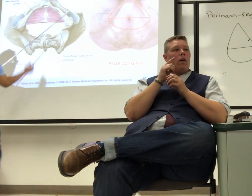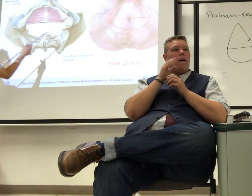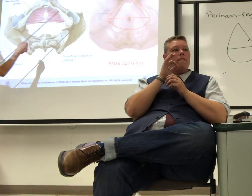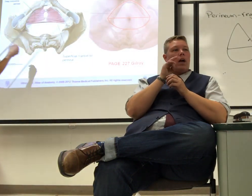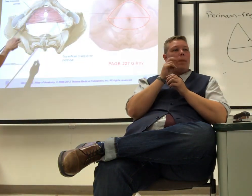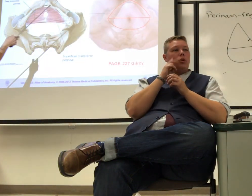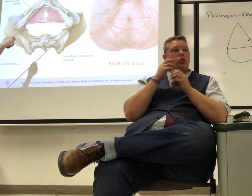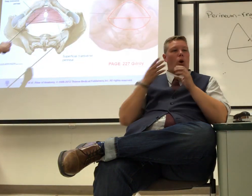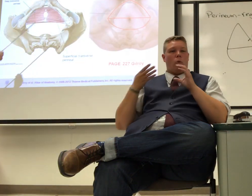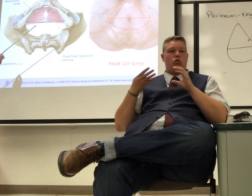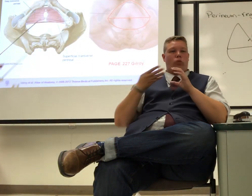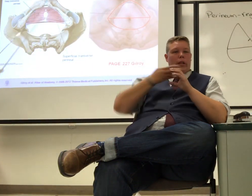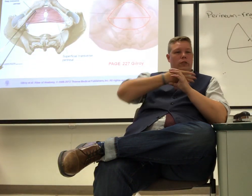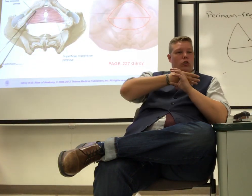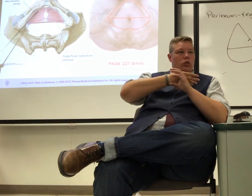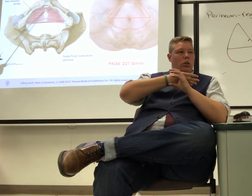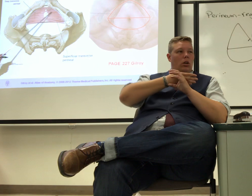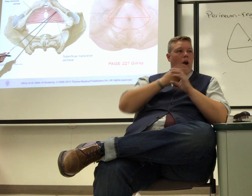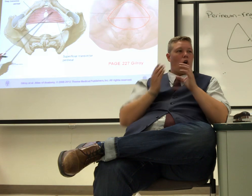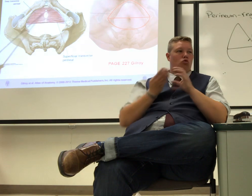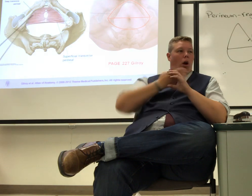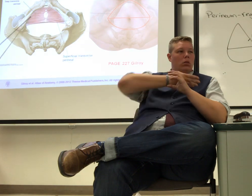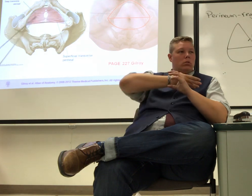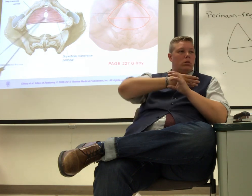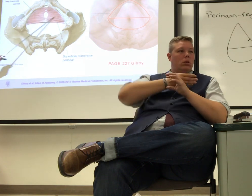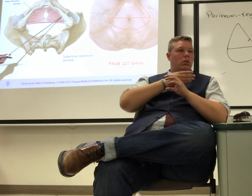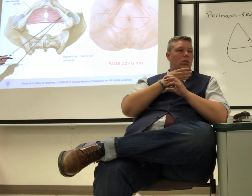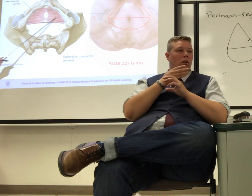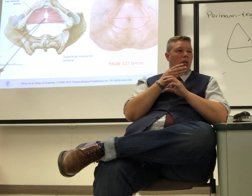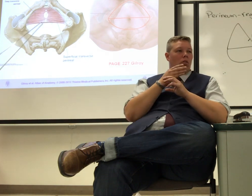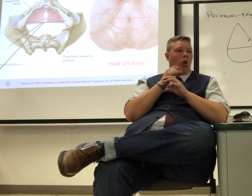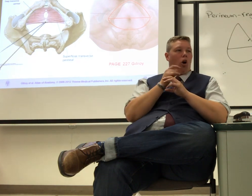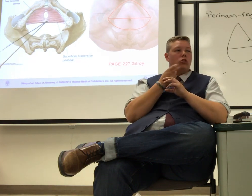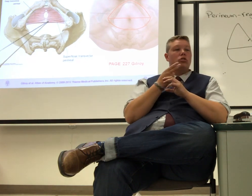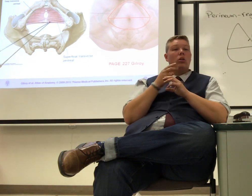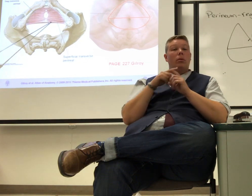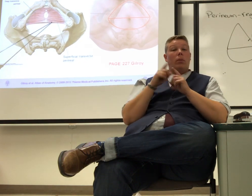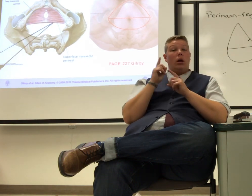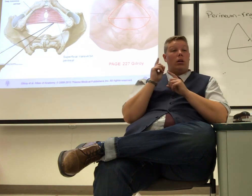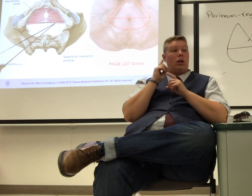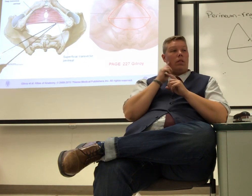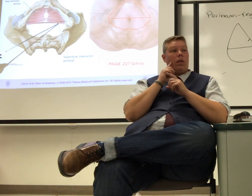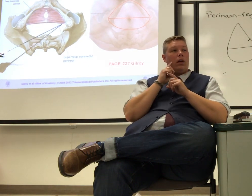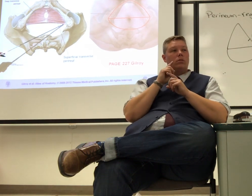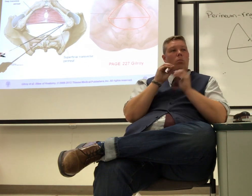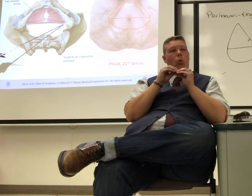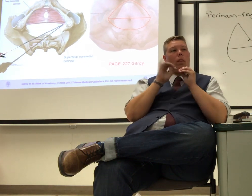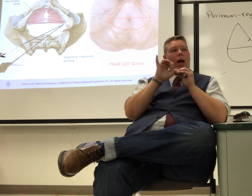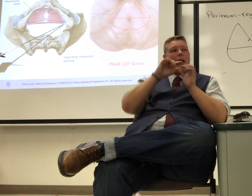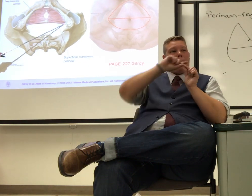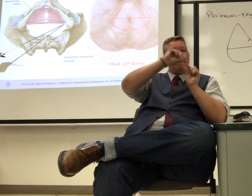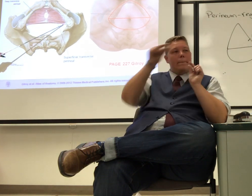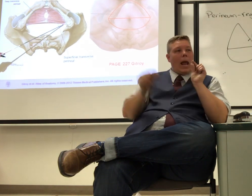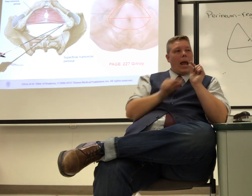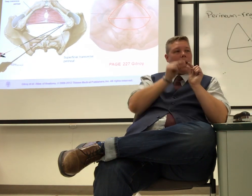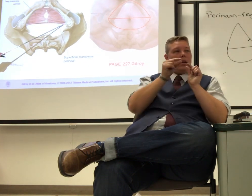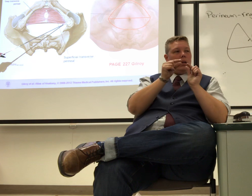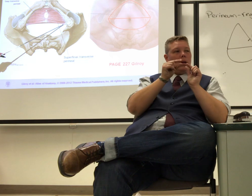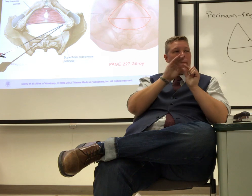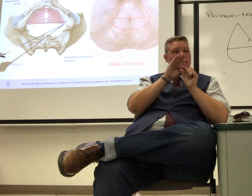transversely across the pubic arch, that's the deep transverse perineal. The one that's more like a band that's